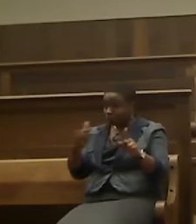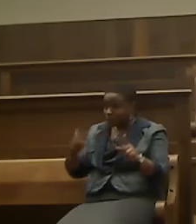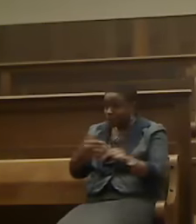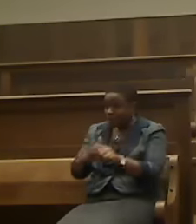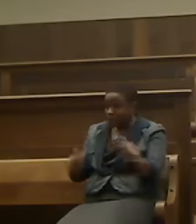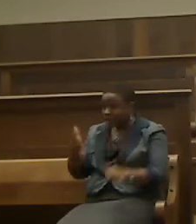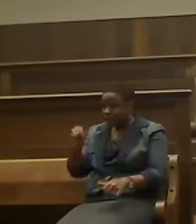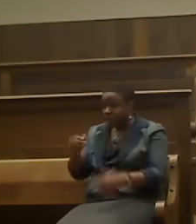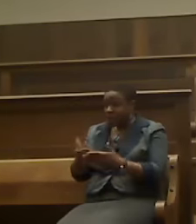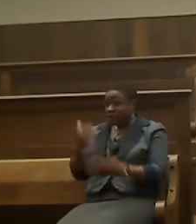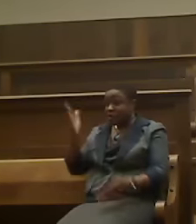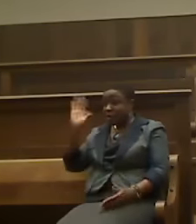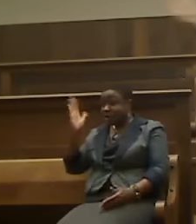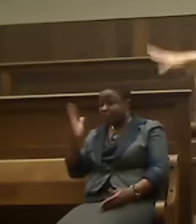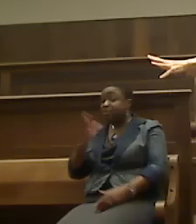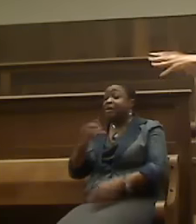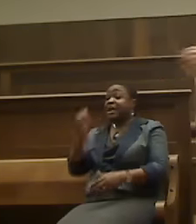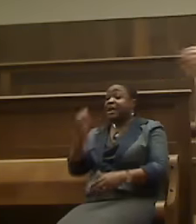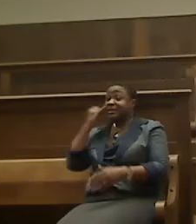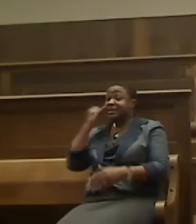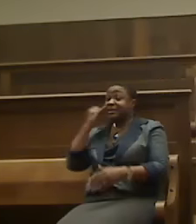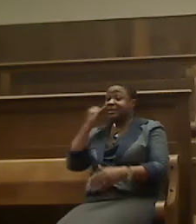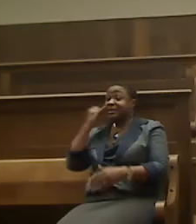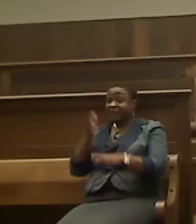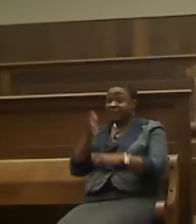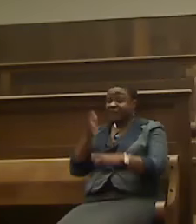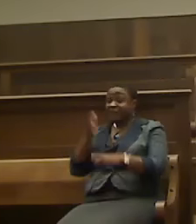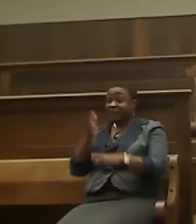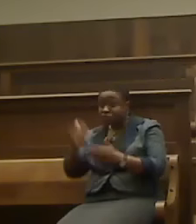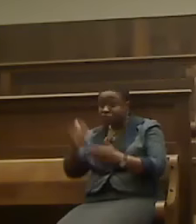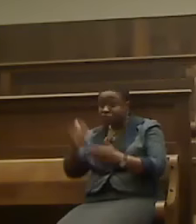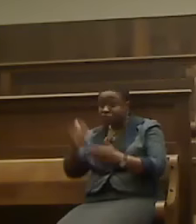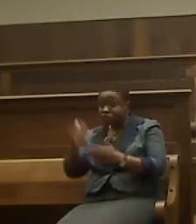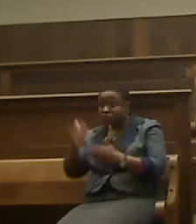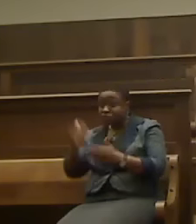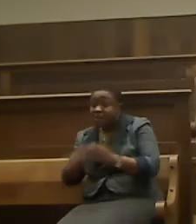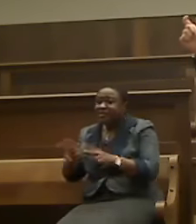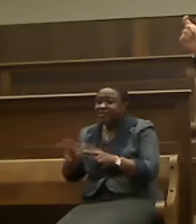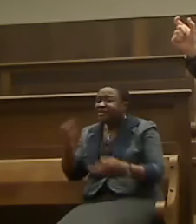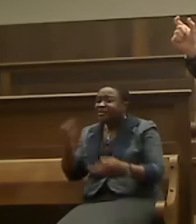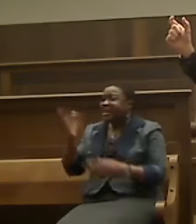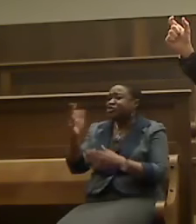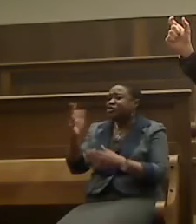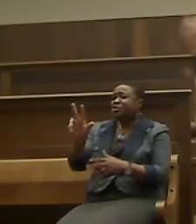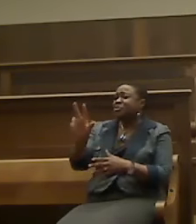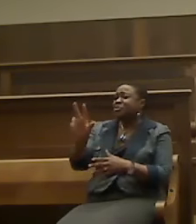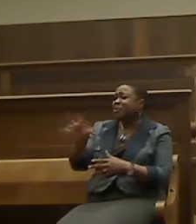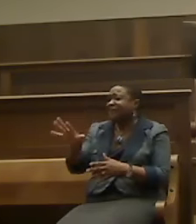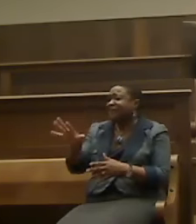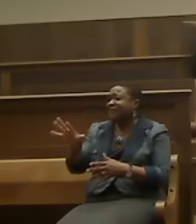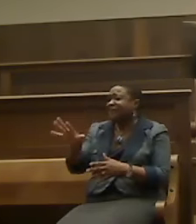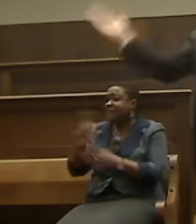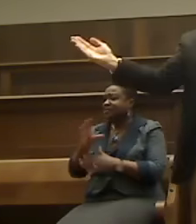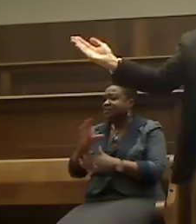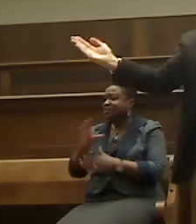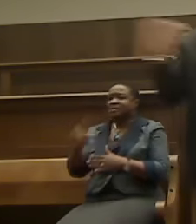before the lecture, and how vigilant they plan to be after the lecture. The lecture can be as little as 3.5 minutes, and the audience